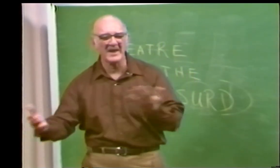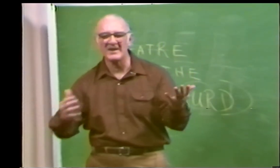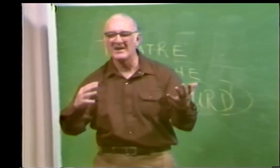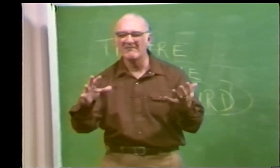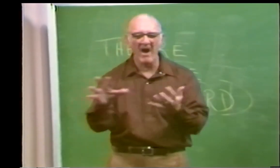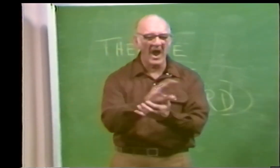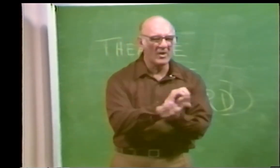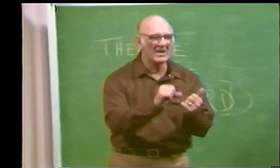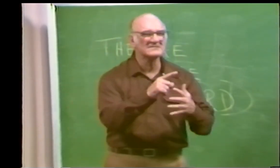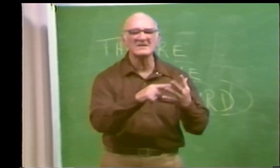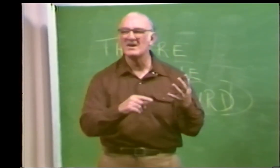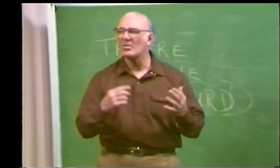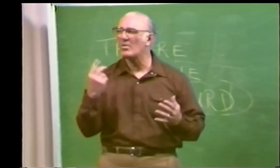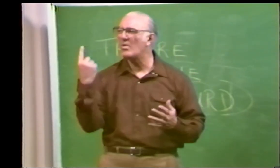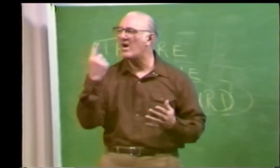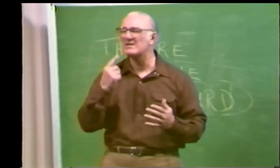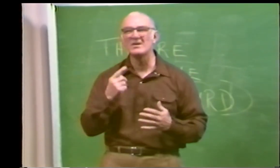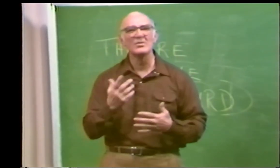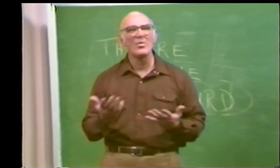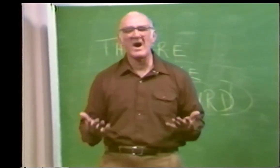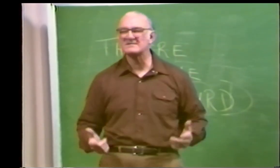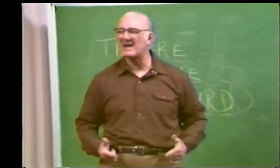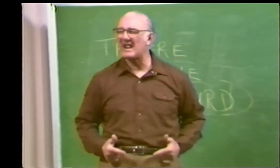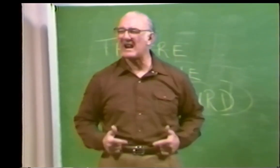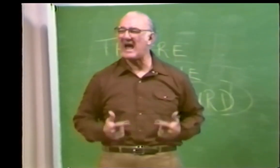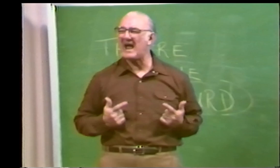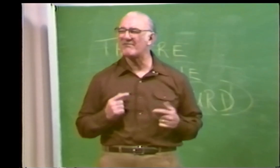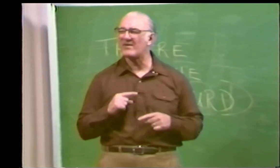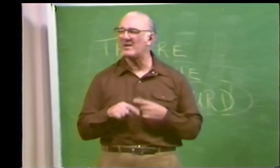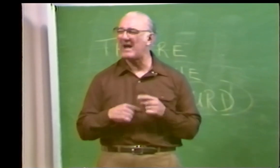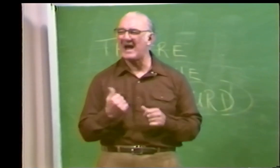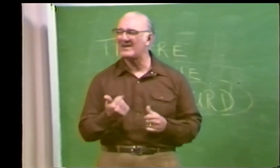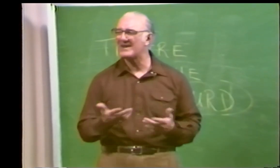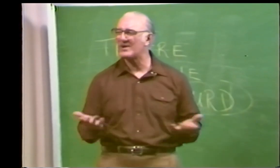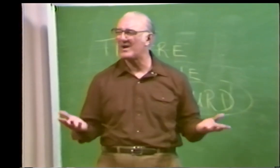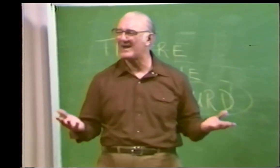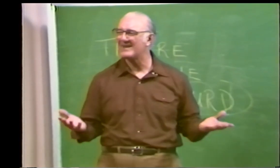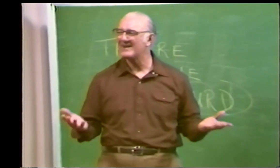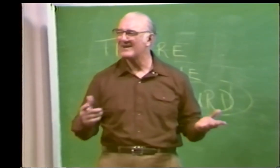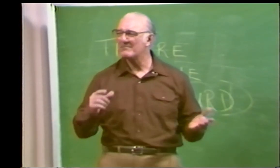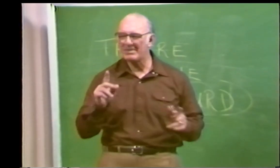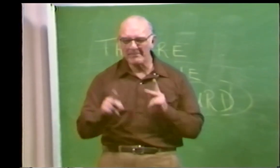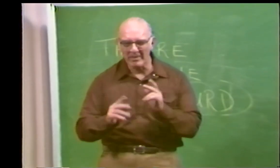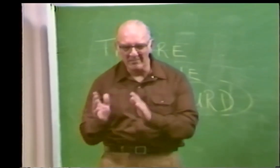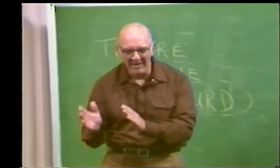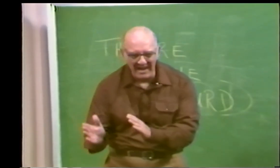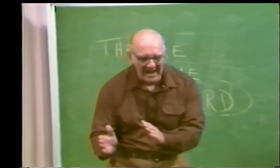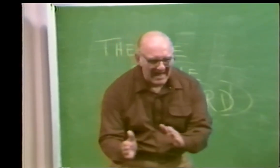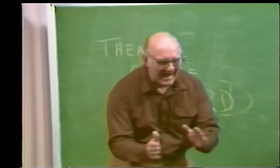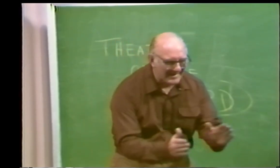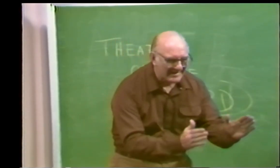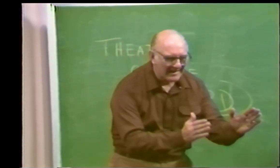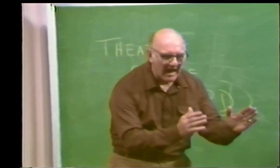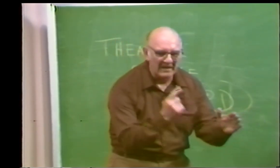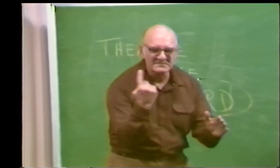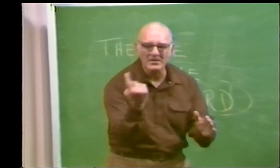dying, violence, wonder what's life about anyway. People plan, and